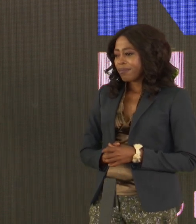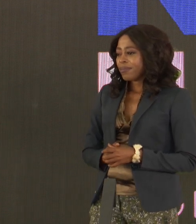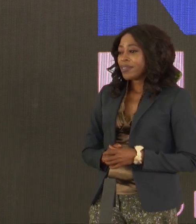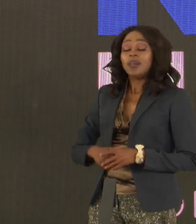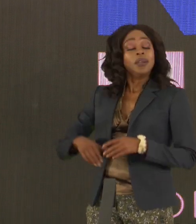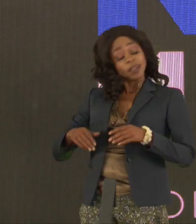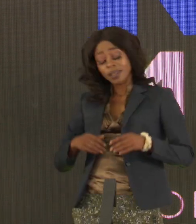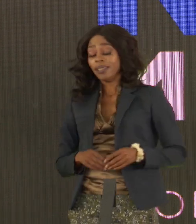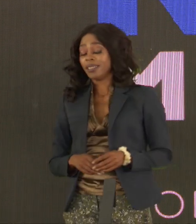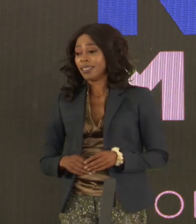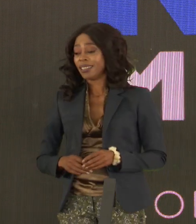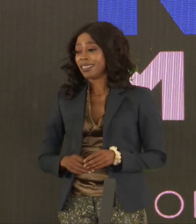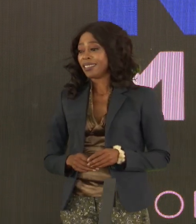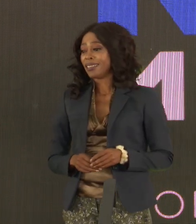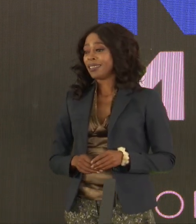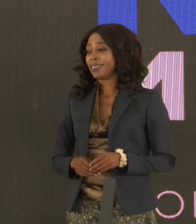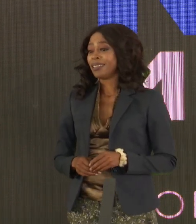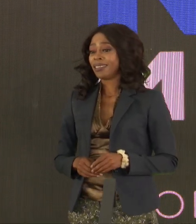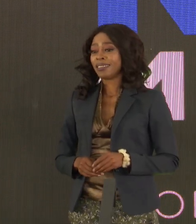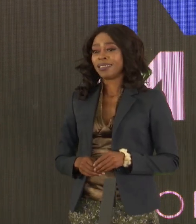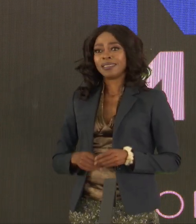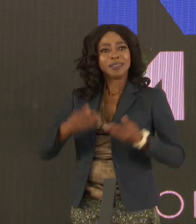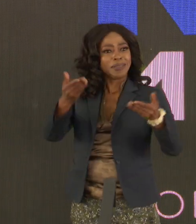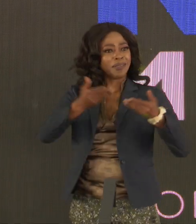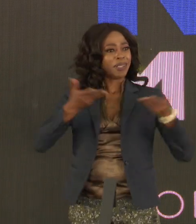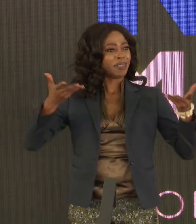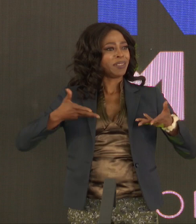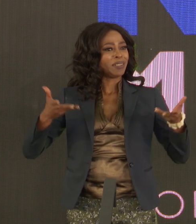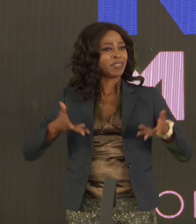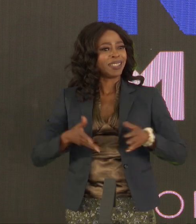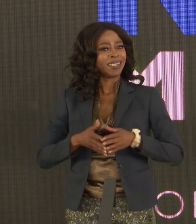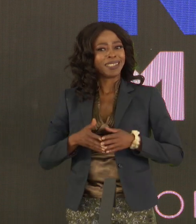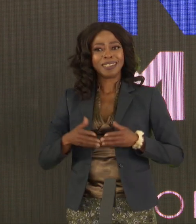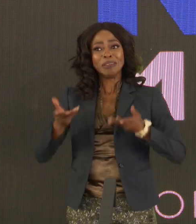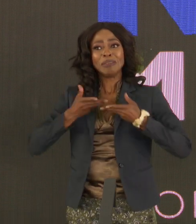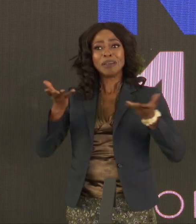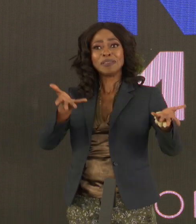Whoa, what a welcome.